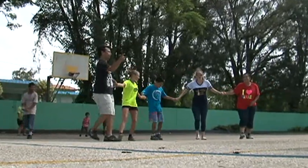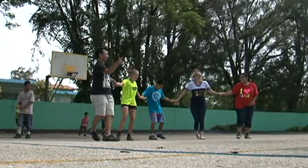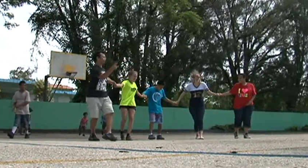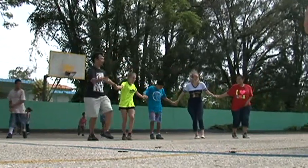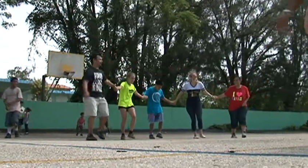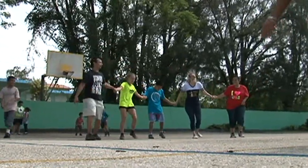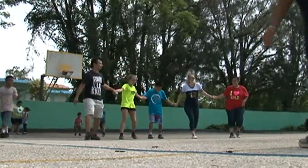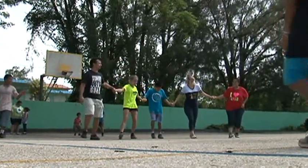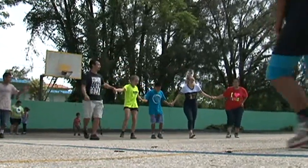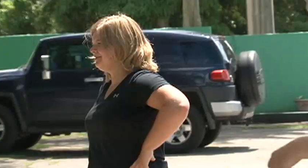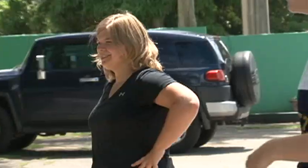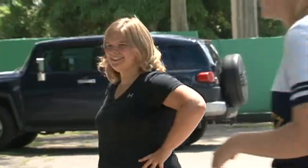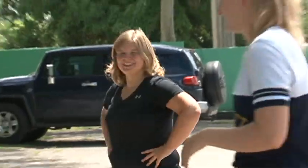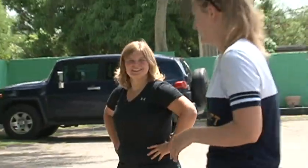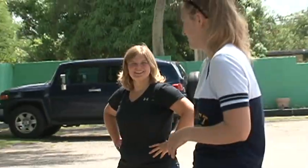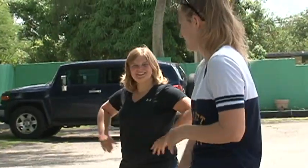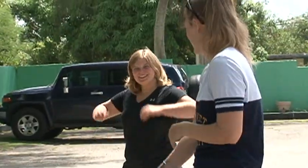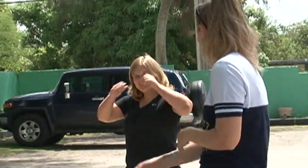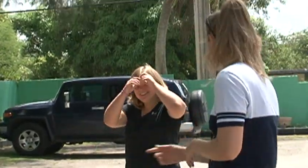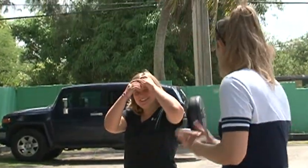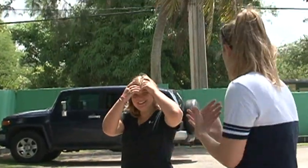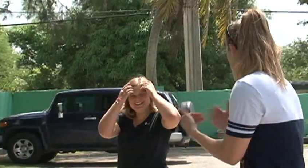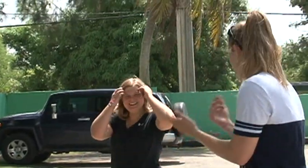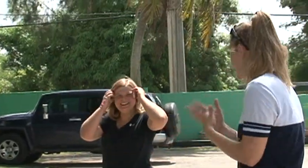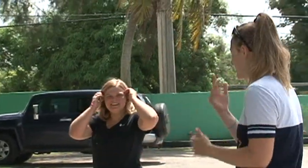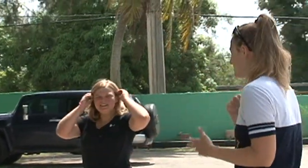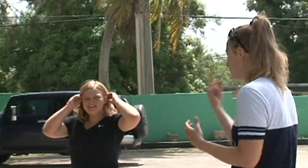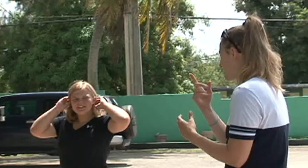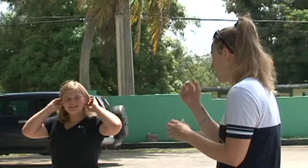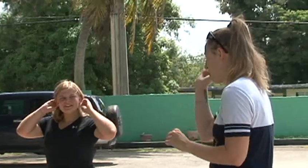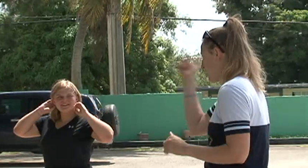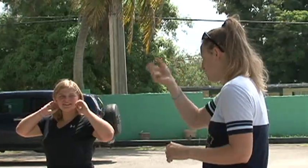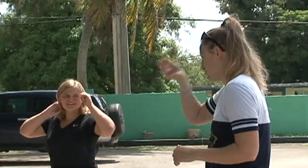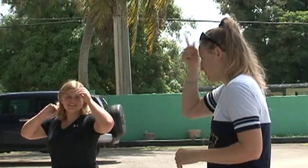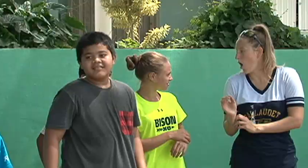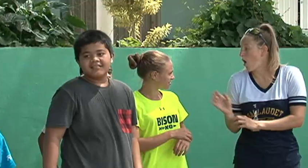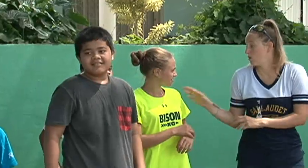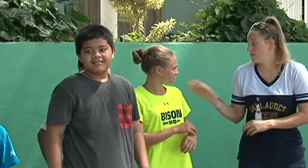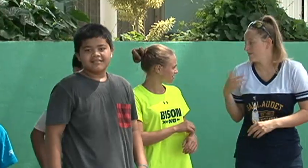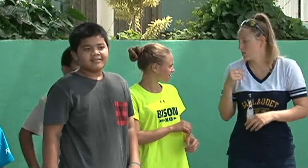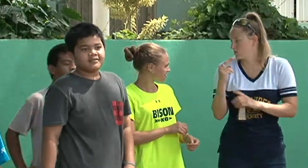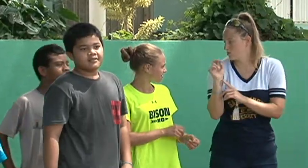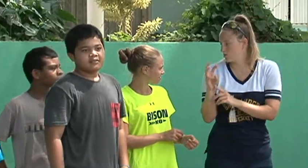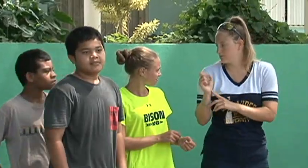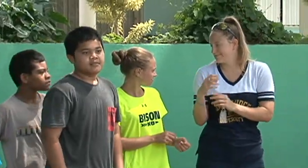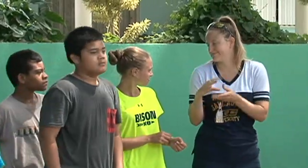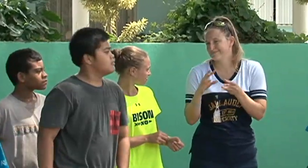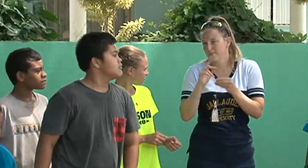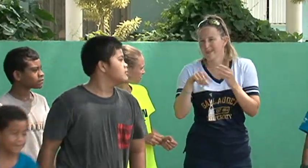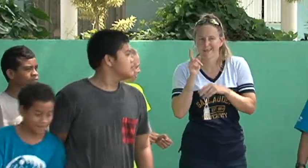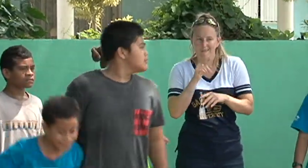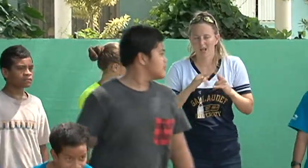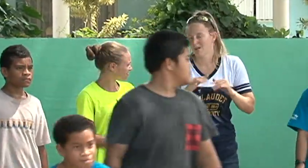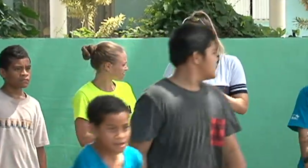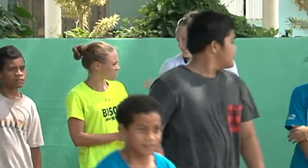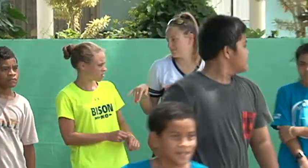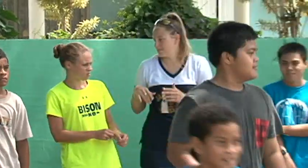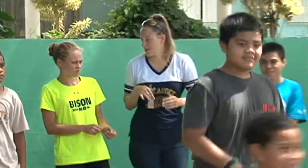about inclusivity and about cherishing each other for who they are and family.